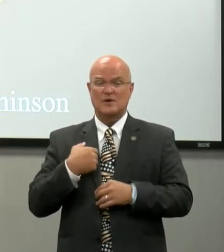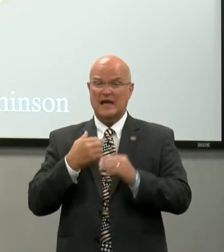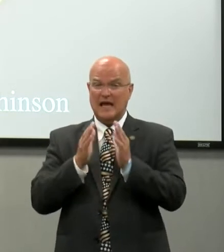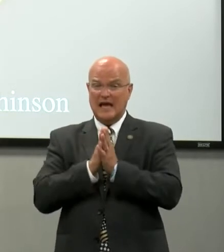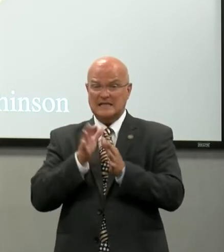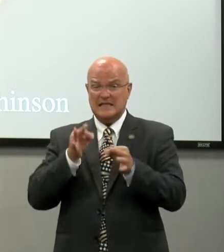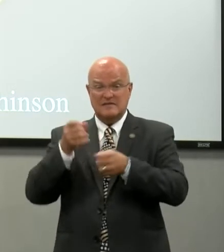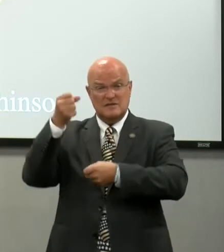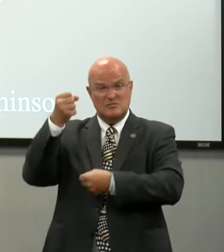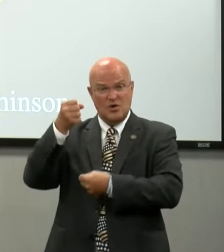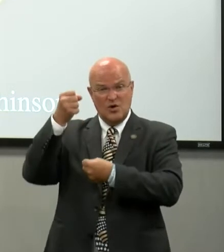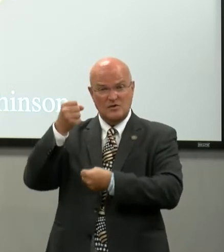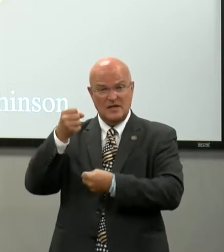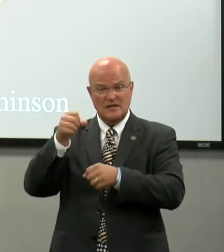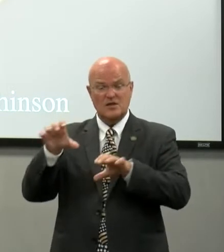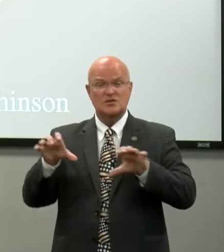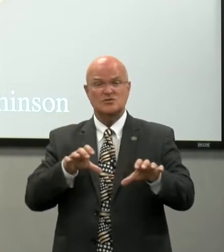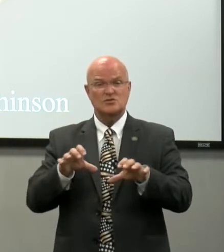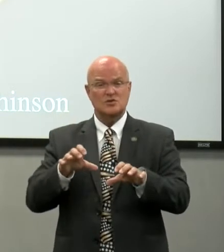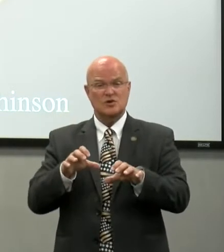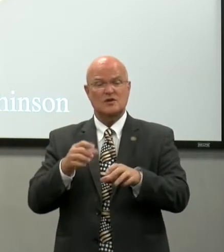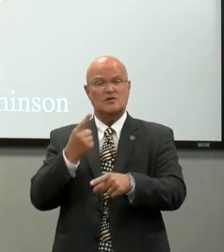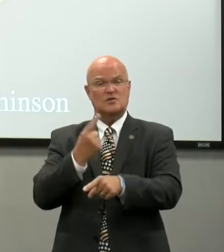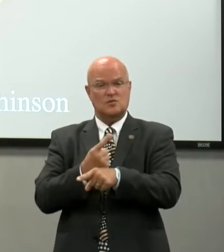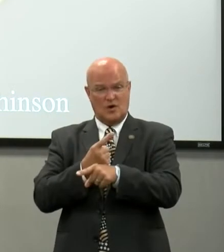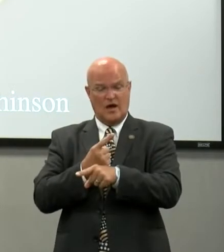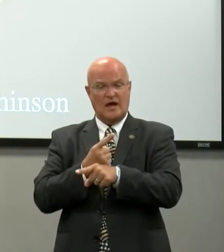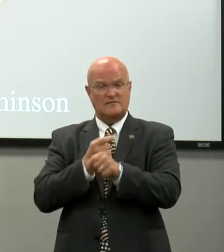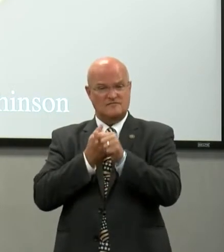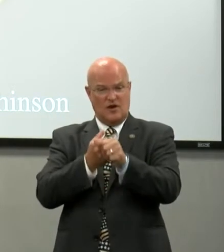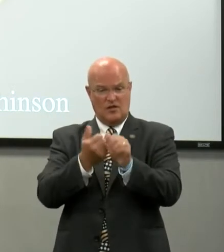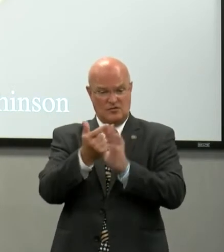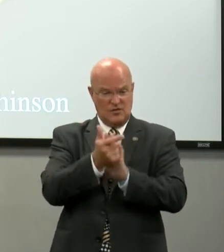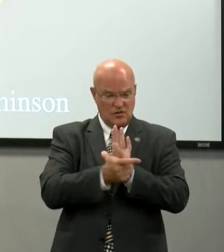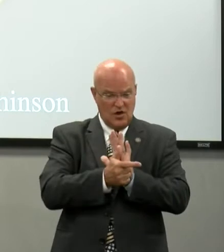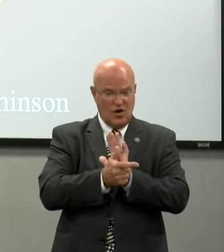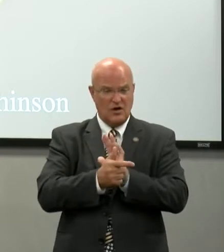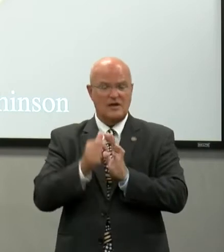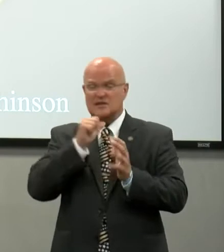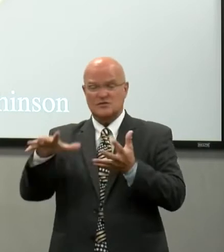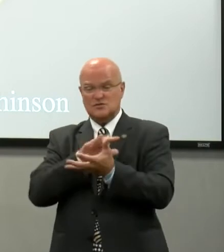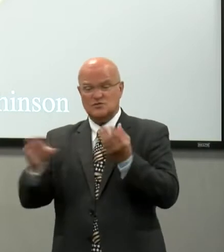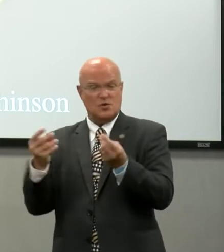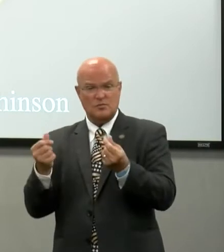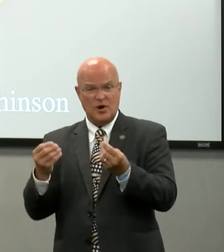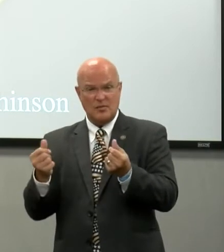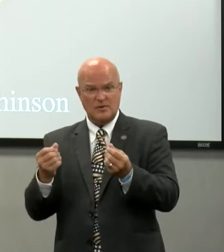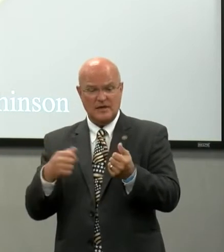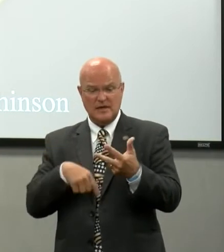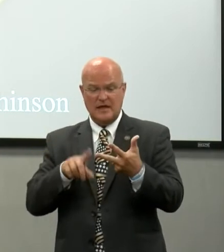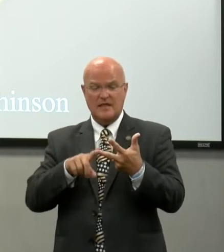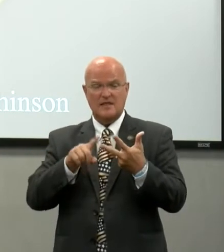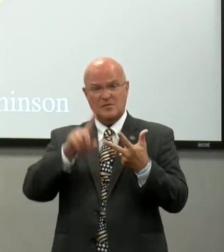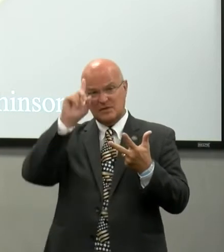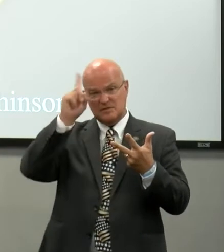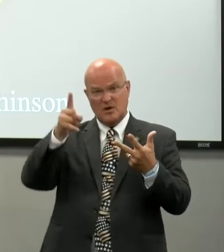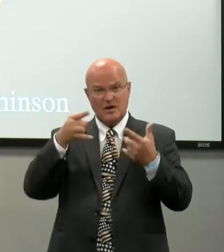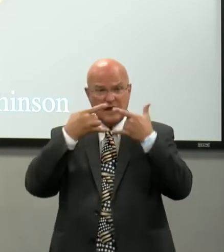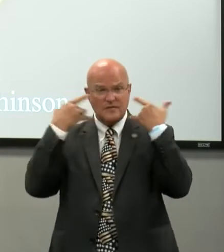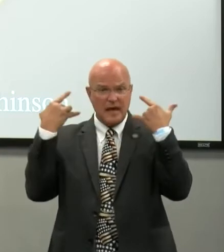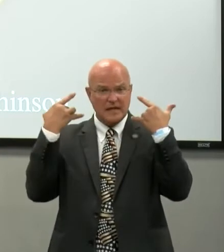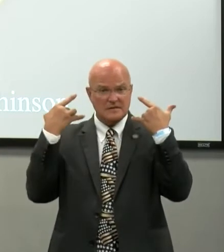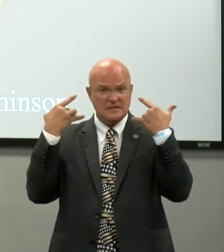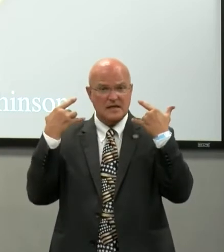just ask if you're going to protest, do it lawfully, don't destroy property, And thirdly, be smart about it, wear a